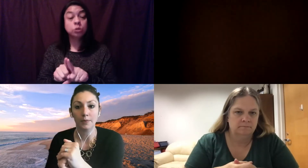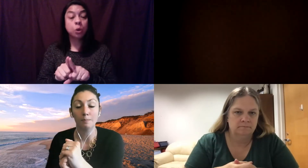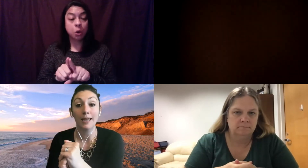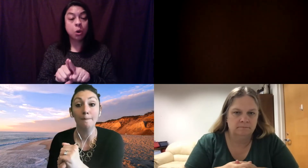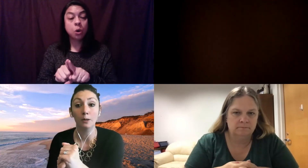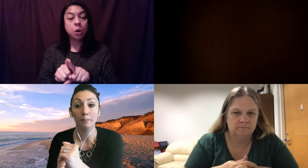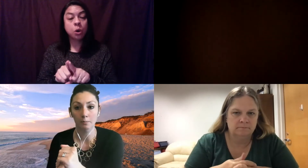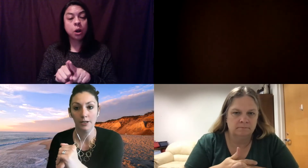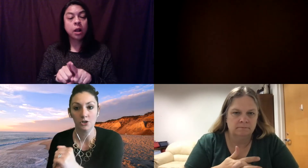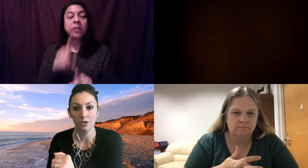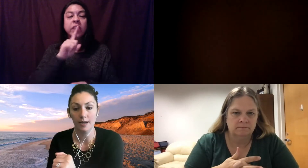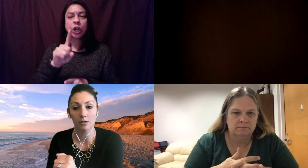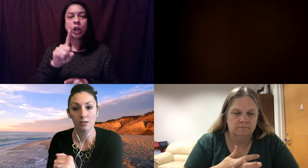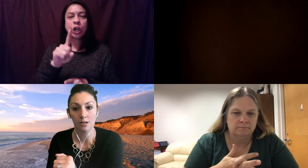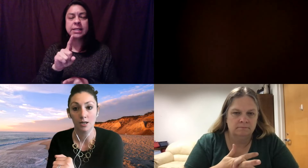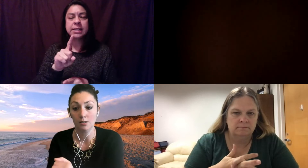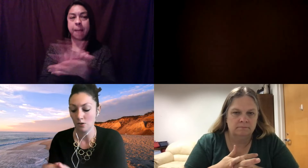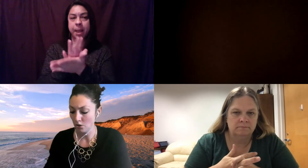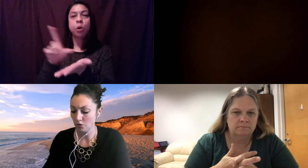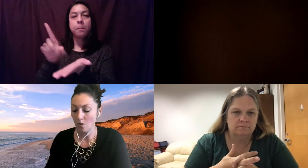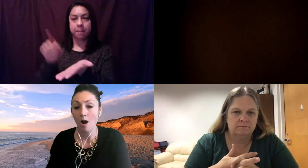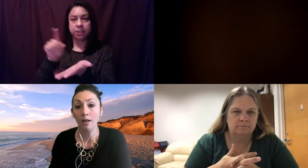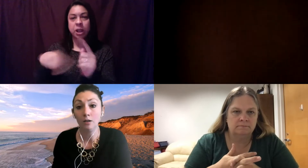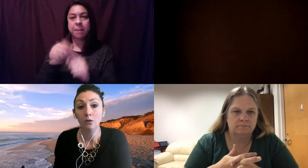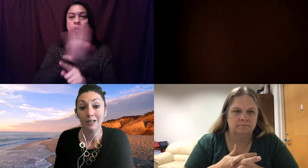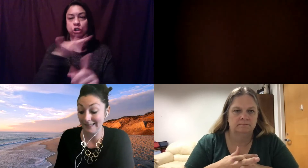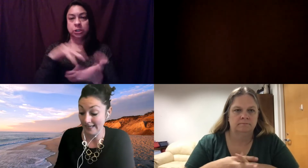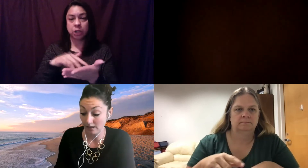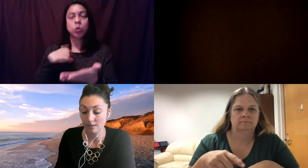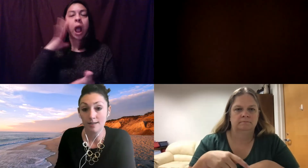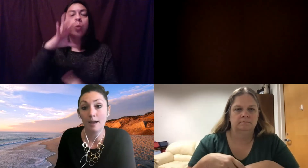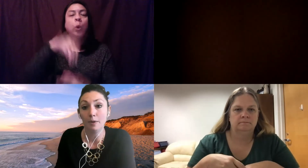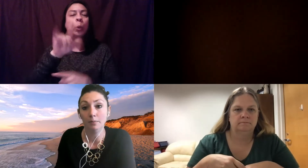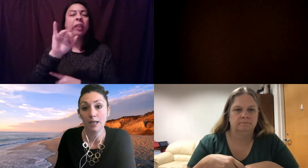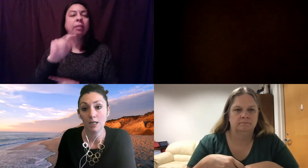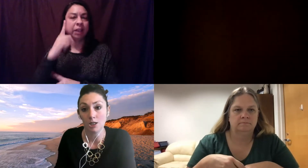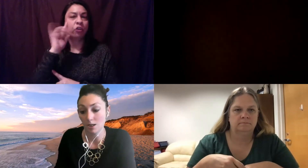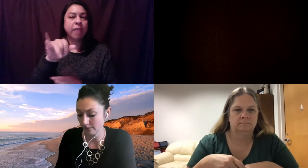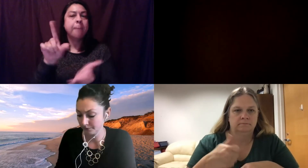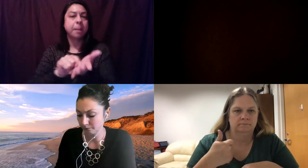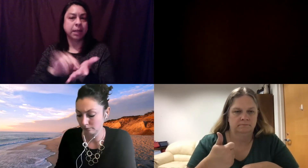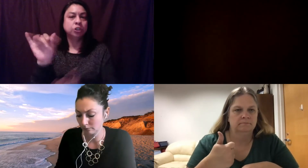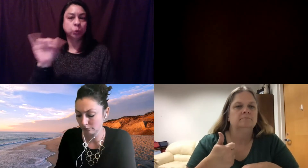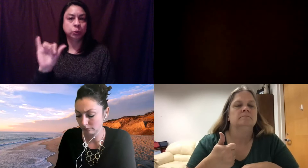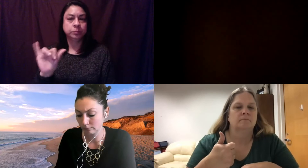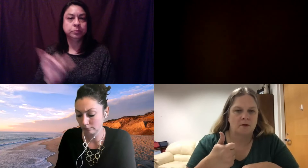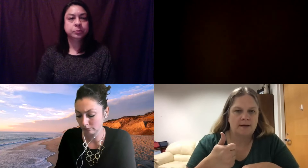a paper published about her studies. So I'll include a link to that publication.